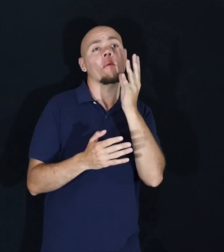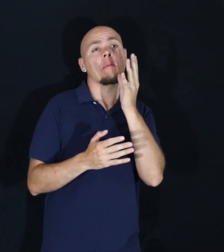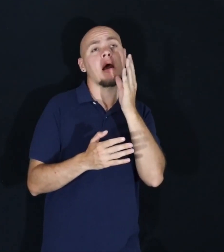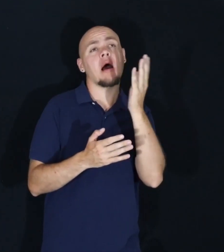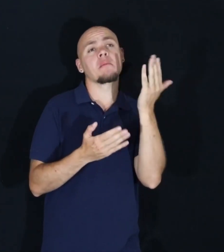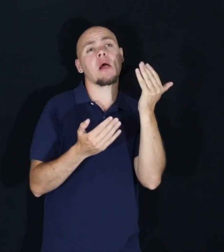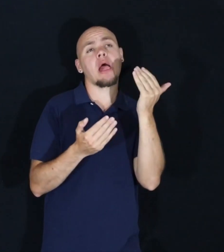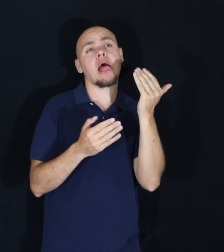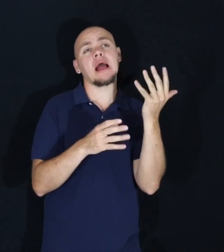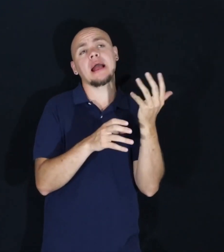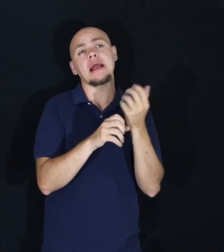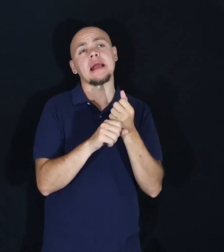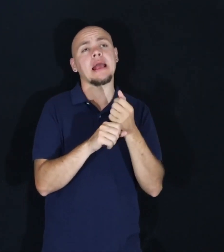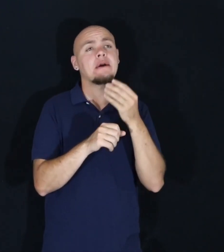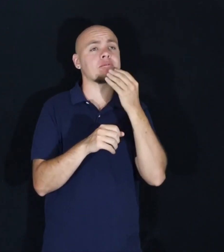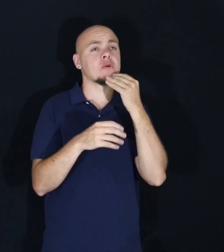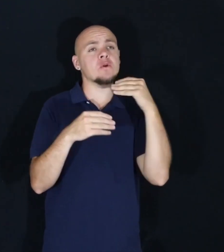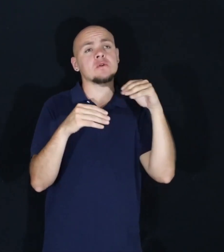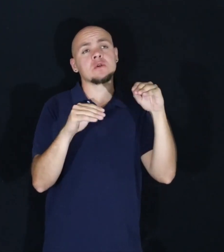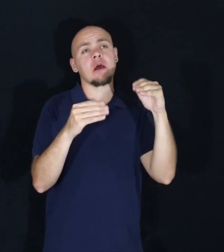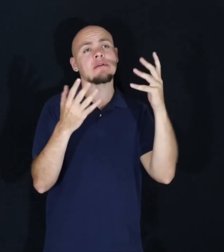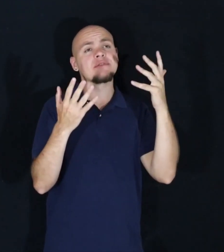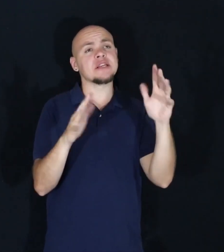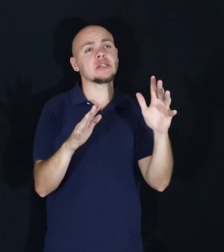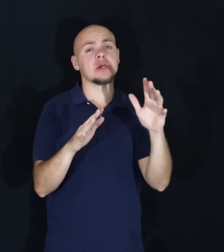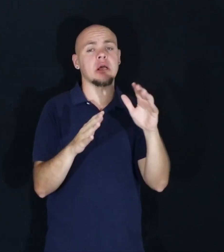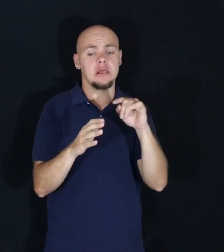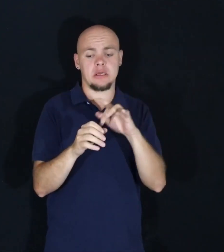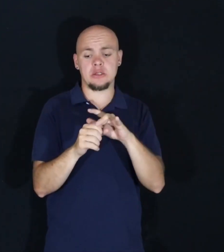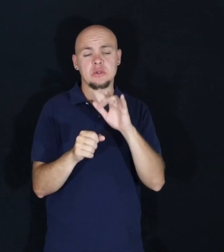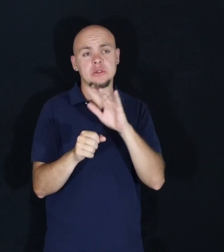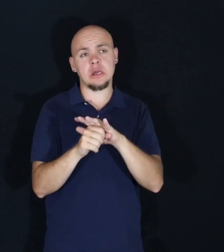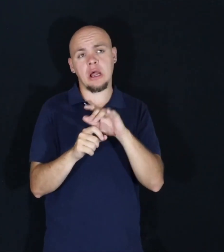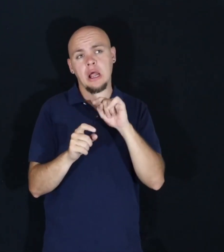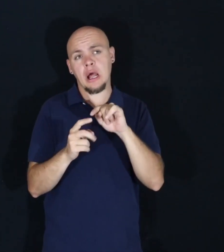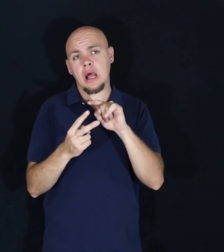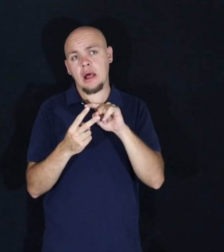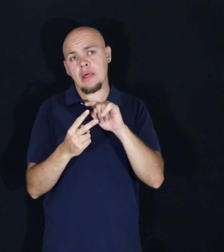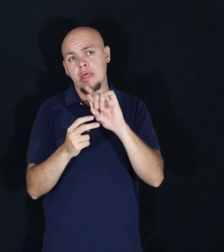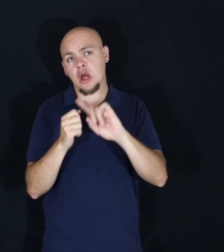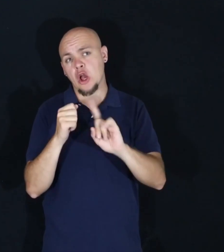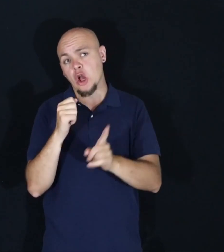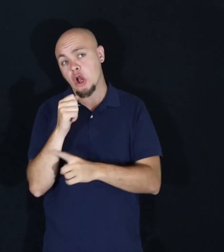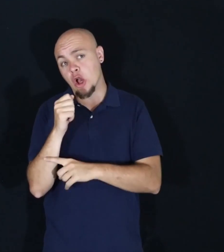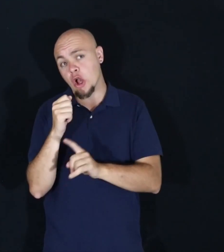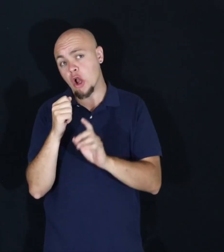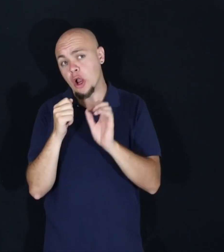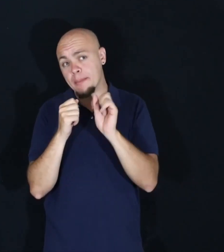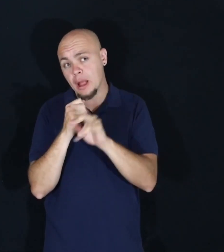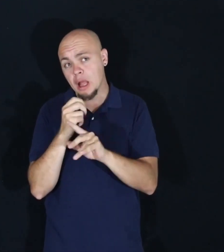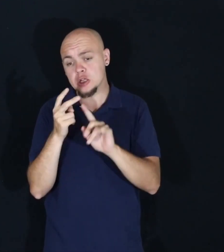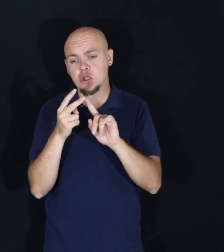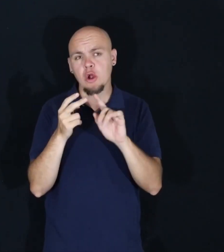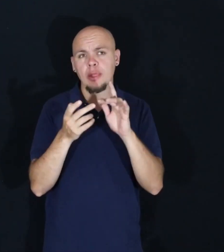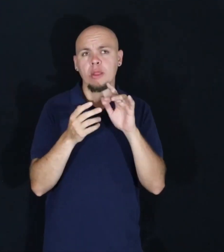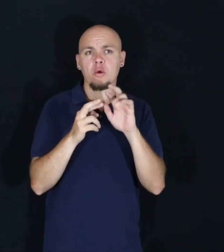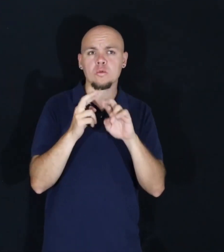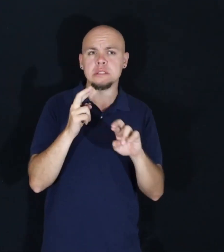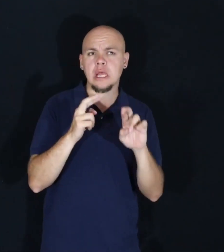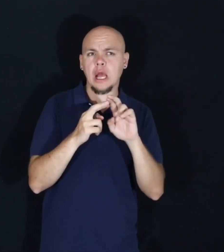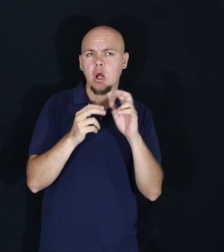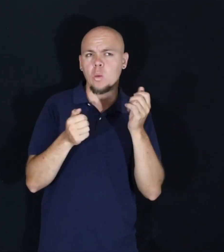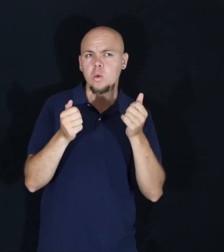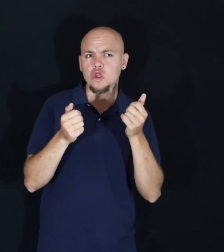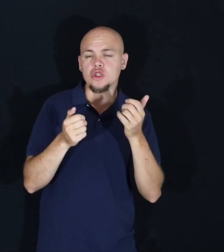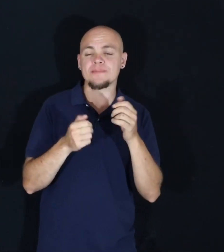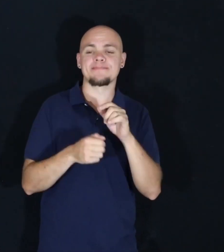grocery shopping so he can ask her whether his soda can belongs in the garbage can or the recycling bin. Though Alex may not look like